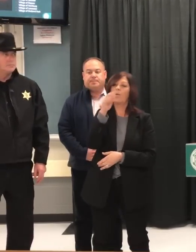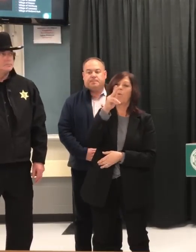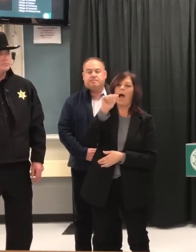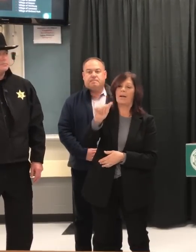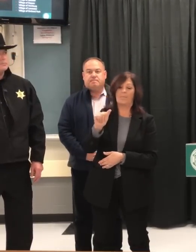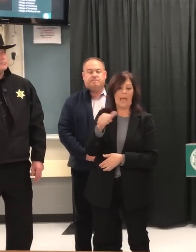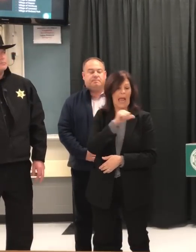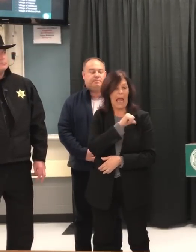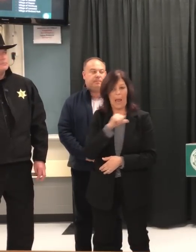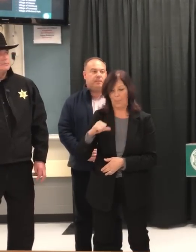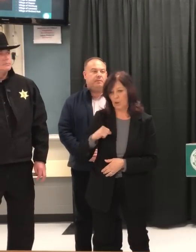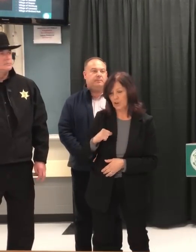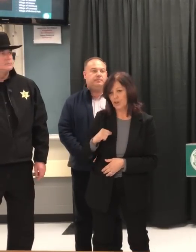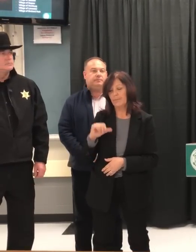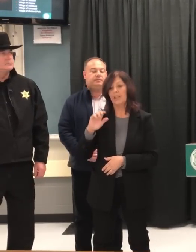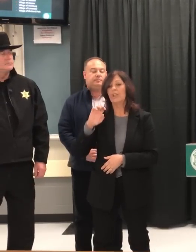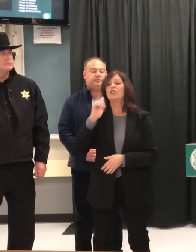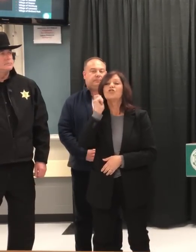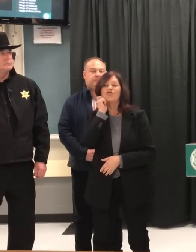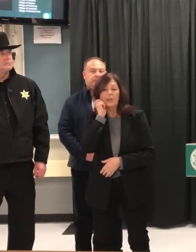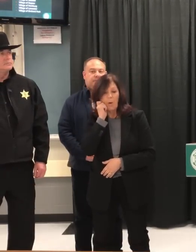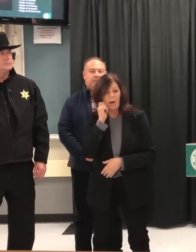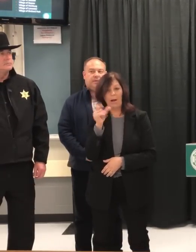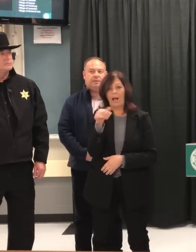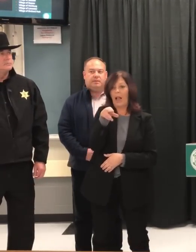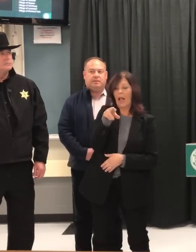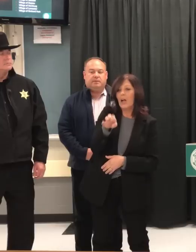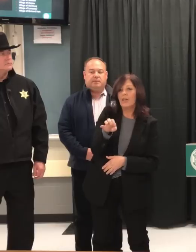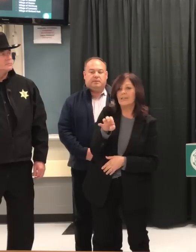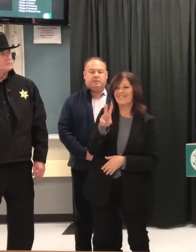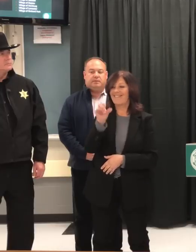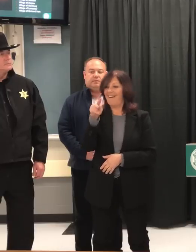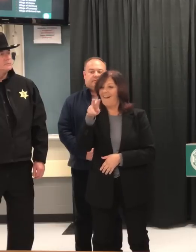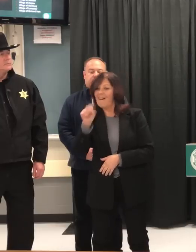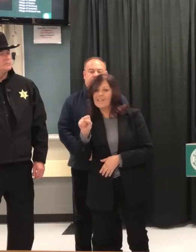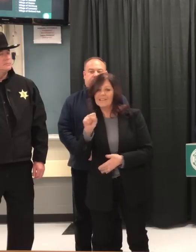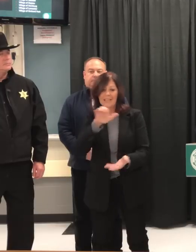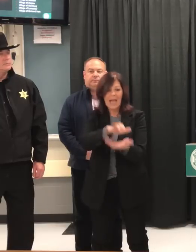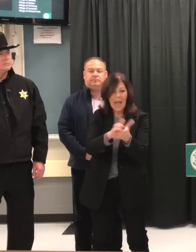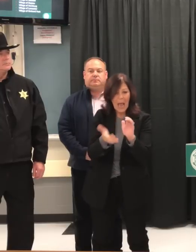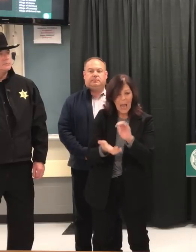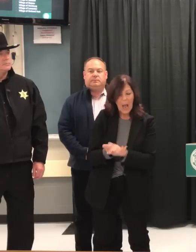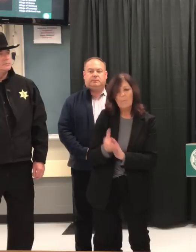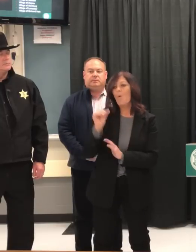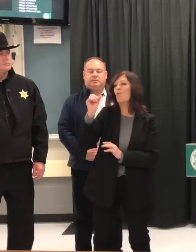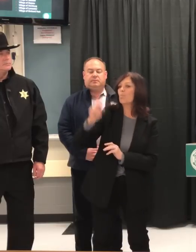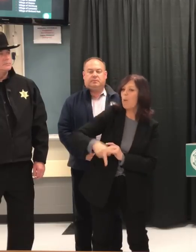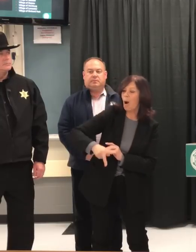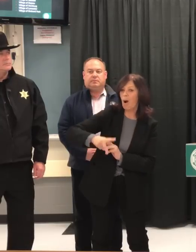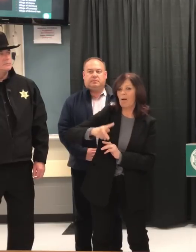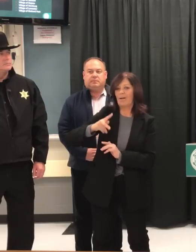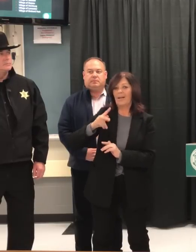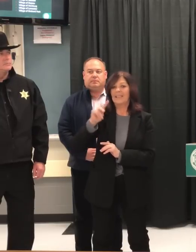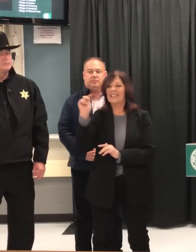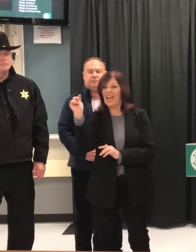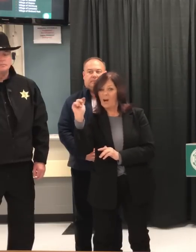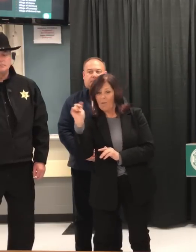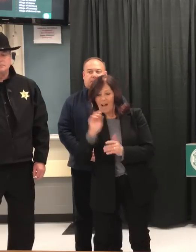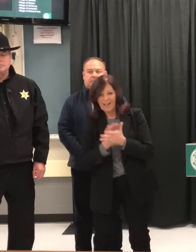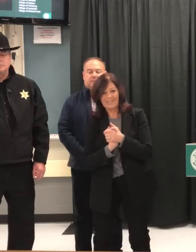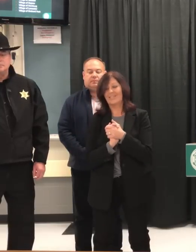of Amherst, town of Cheektowaga, town of Clarence, town of Evans, town of Hamburg, town of Orchard Park, town of